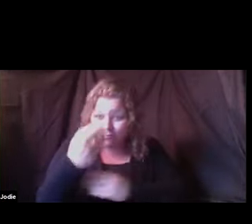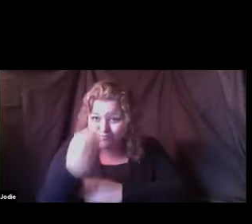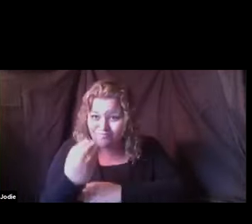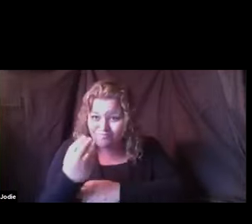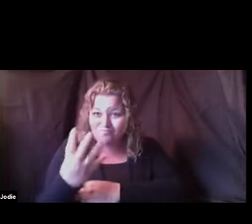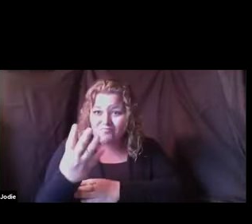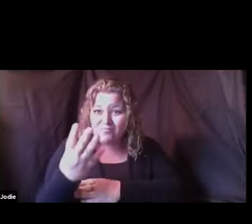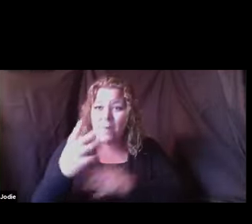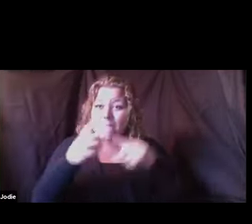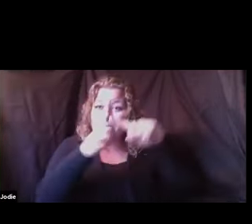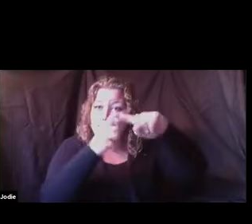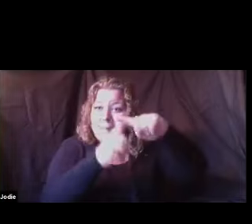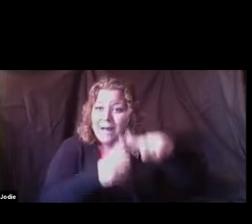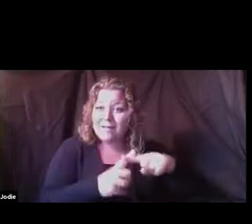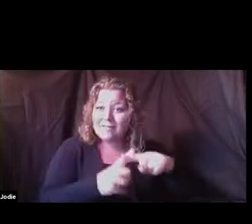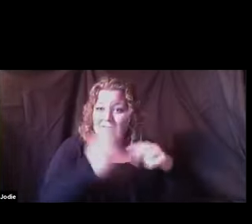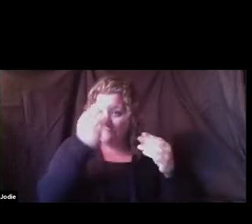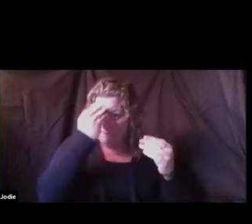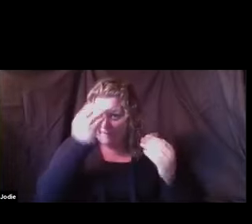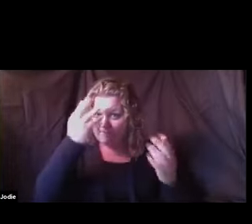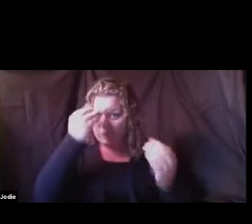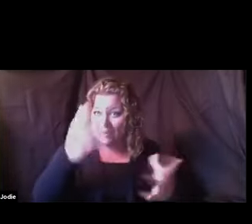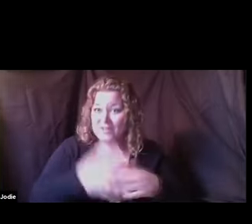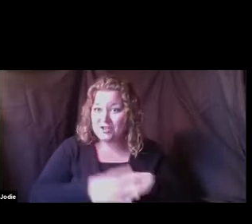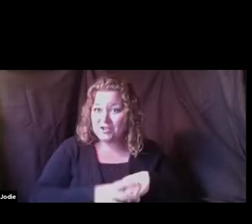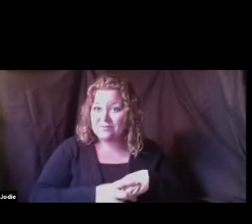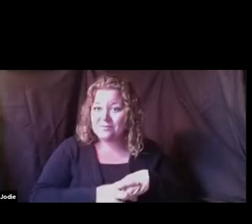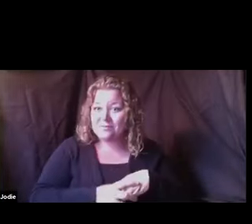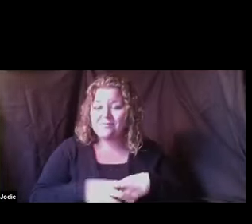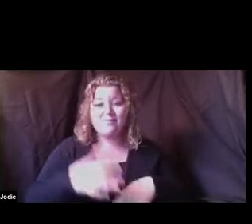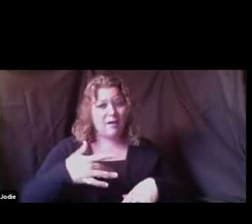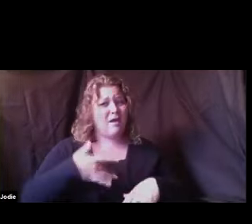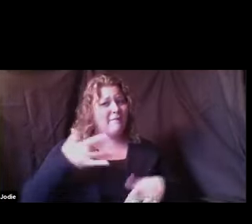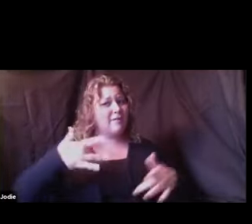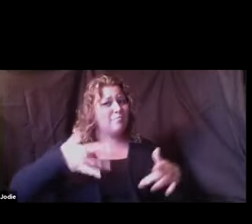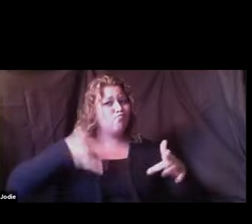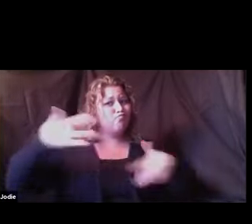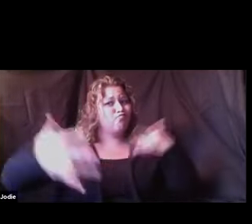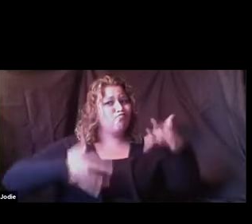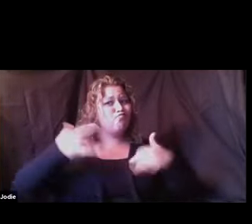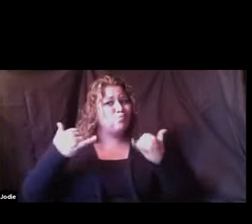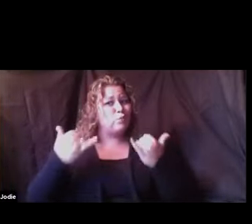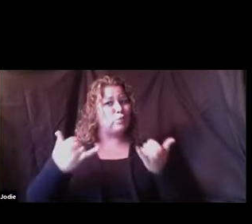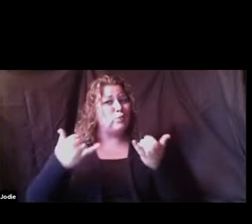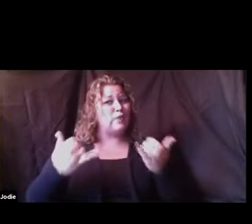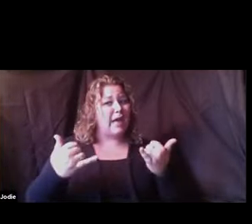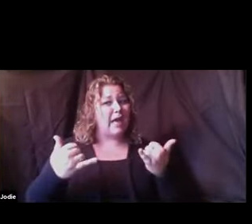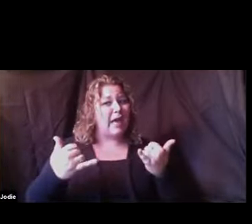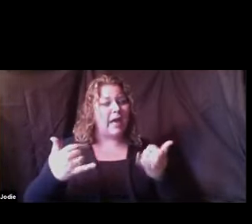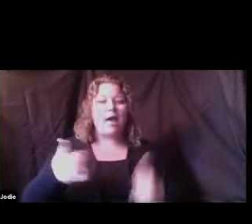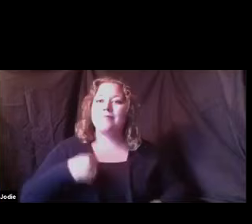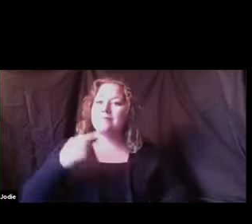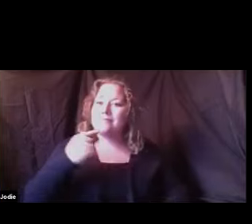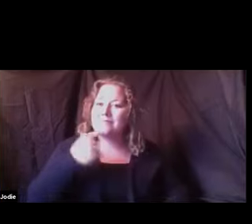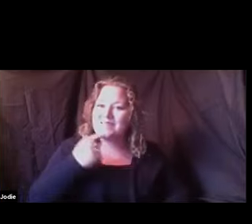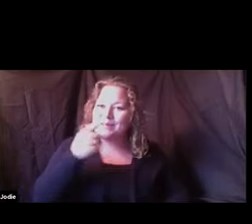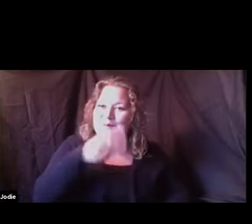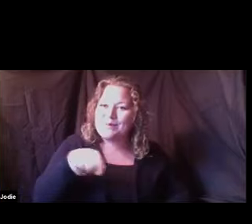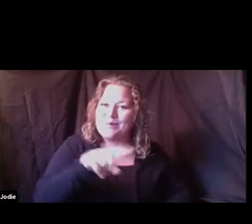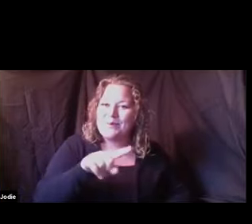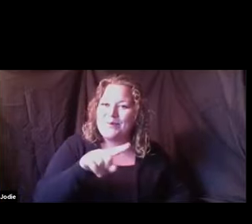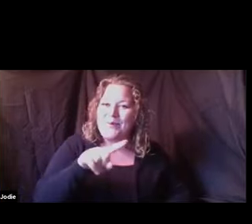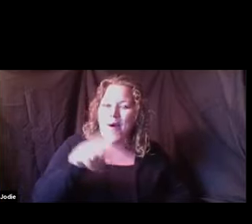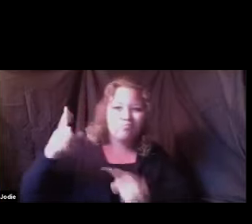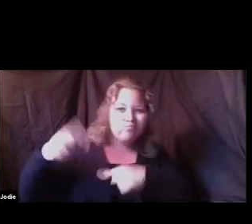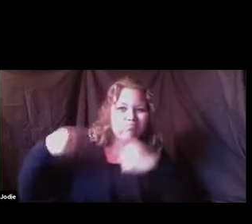think I'm excited about being here with you. And I've missed you. It's been a week since I've been able to talk with